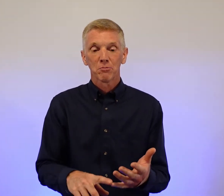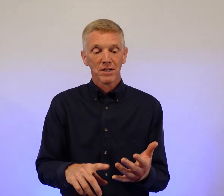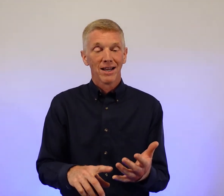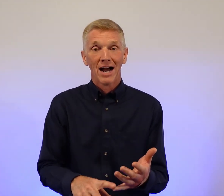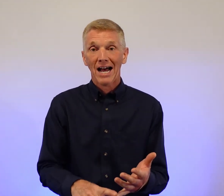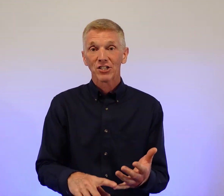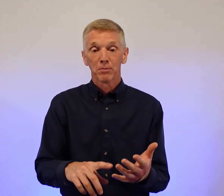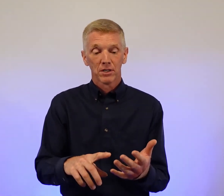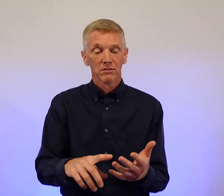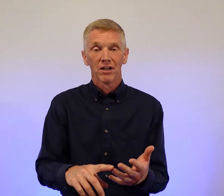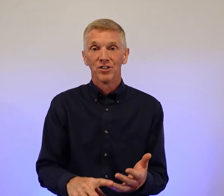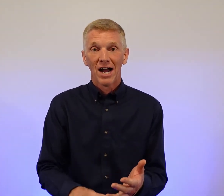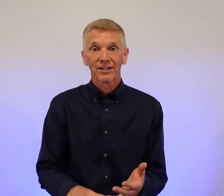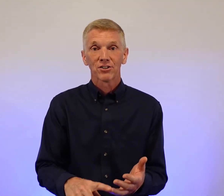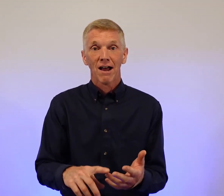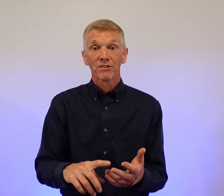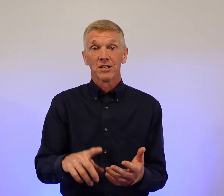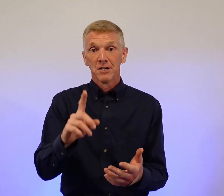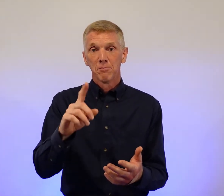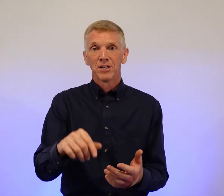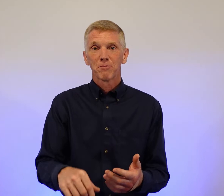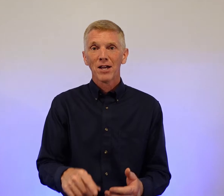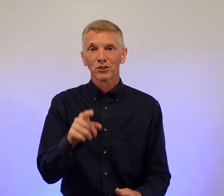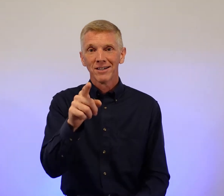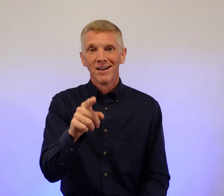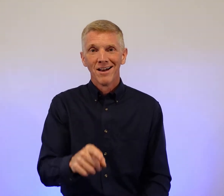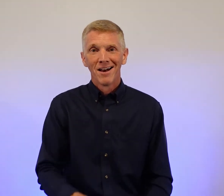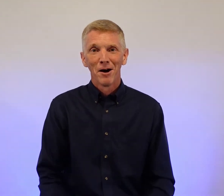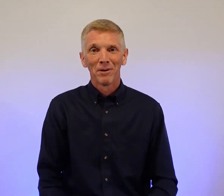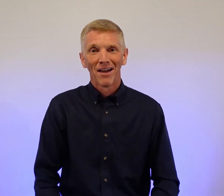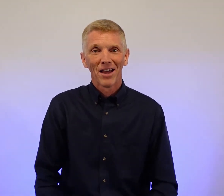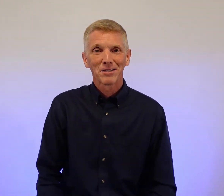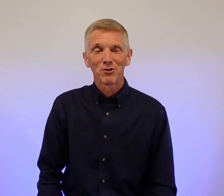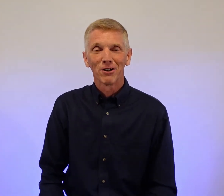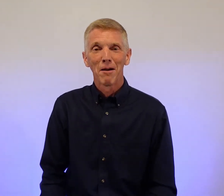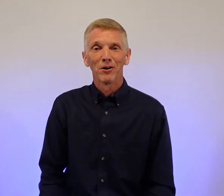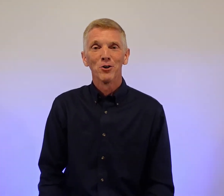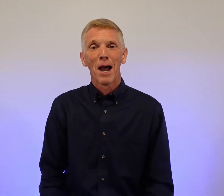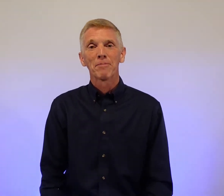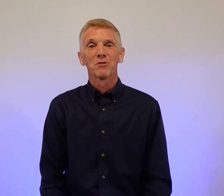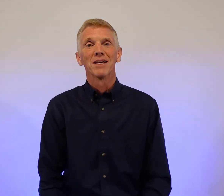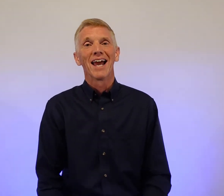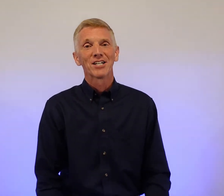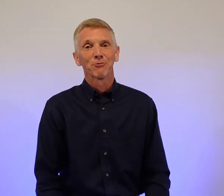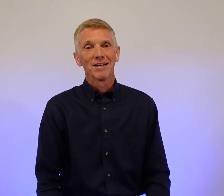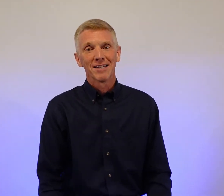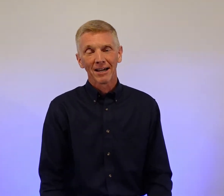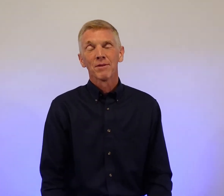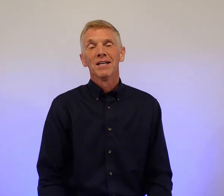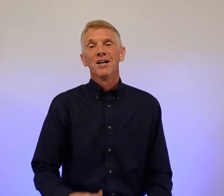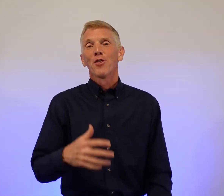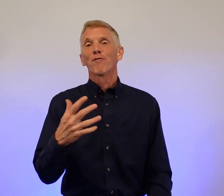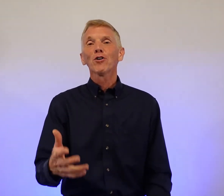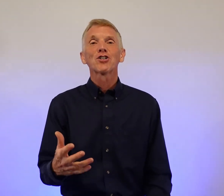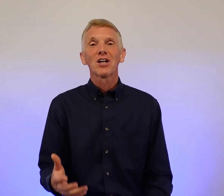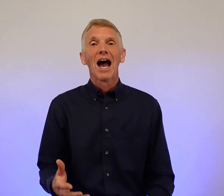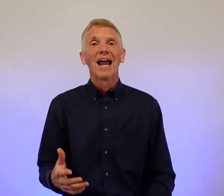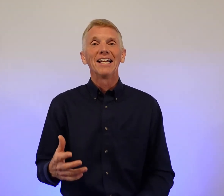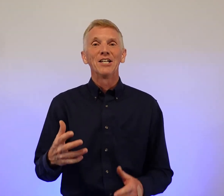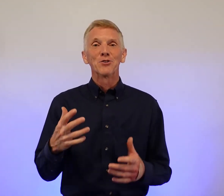a hospital, a doctor's office, but especially helping out that subscriber who happens to be an X-ray tech. The first sign is one of